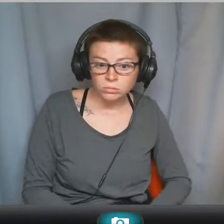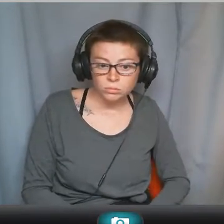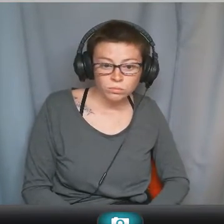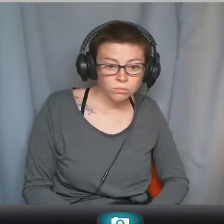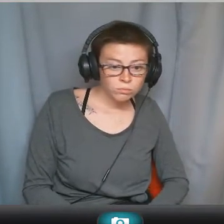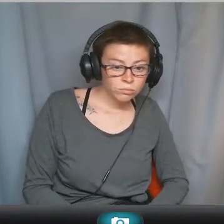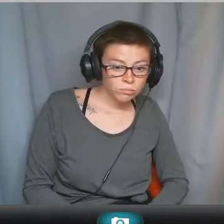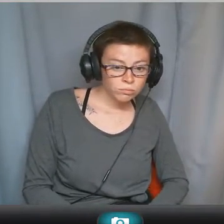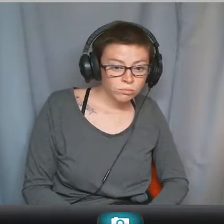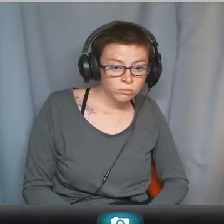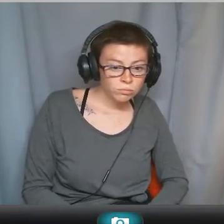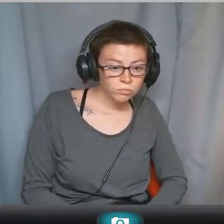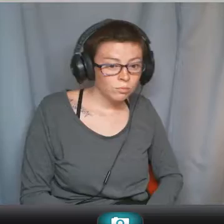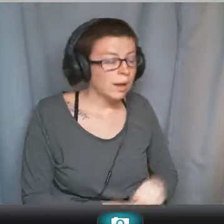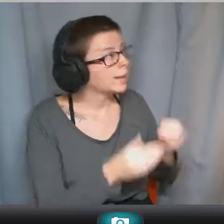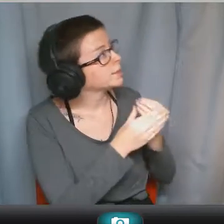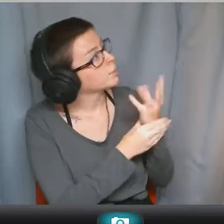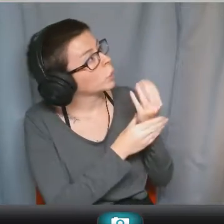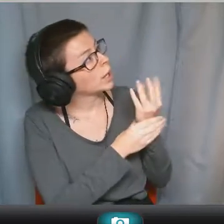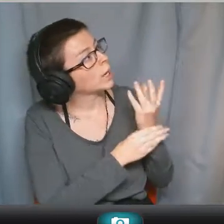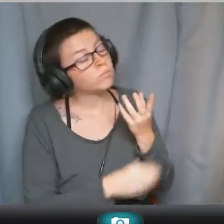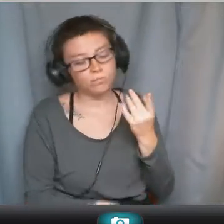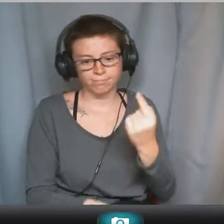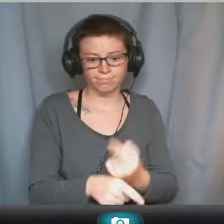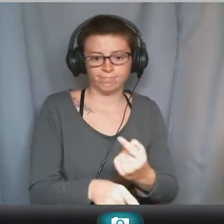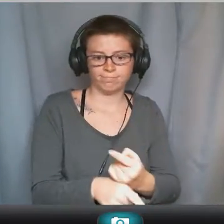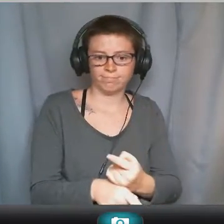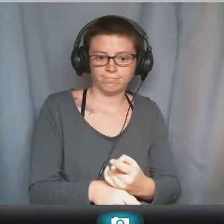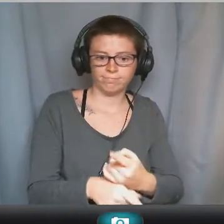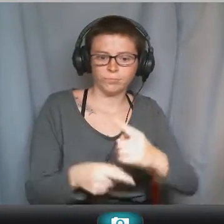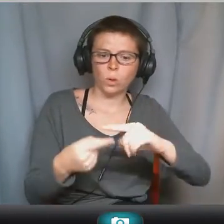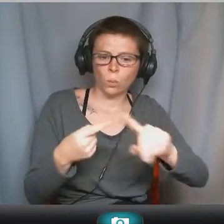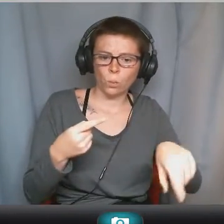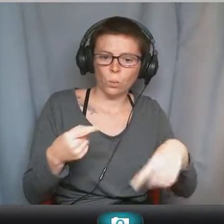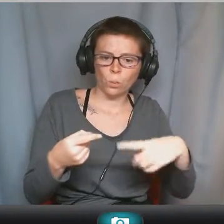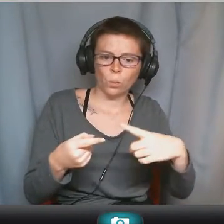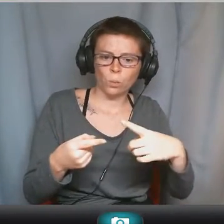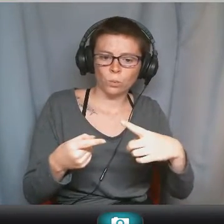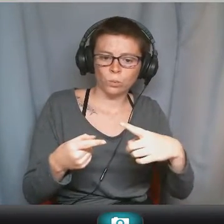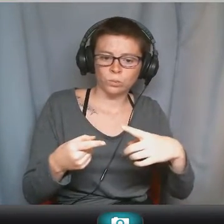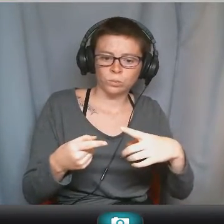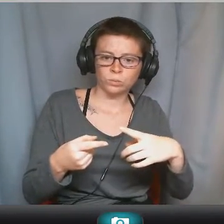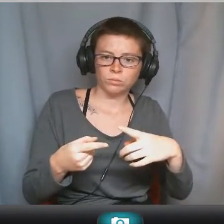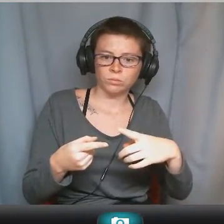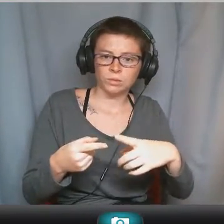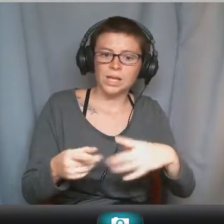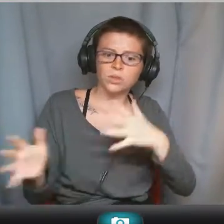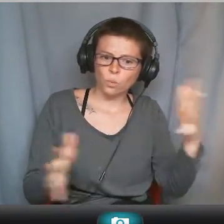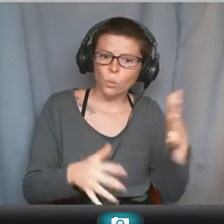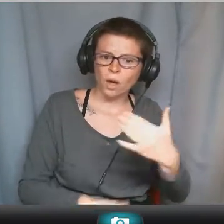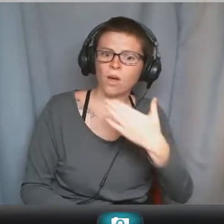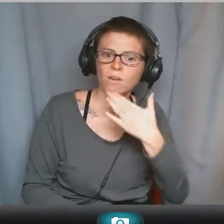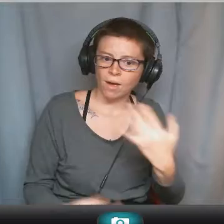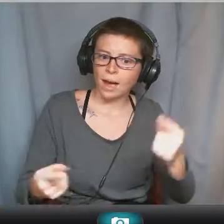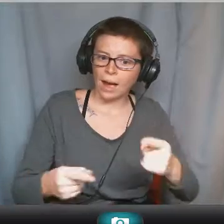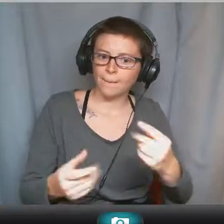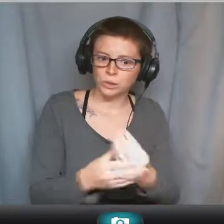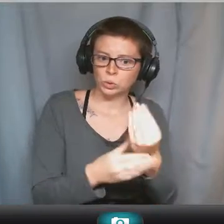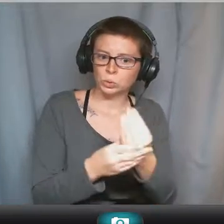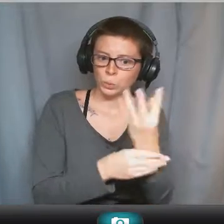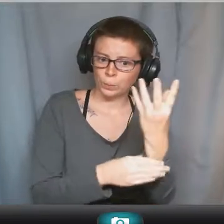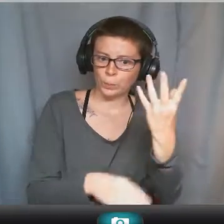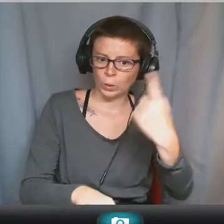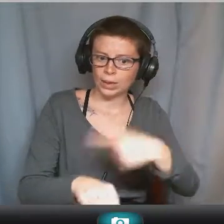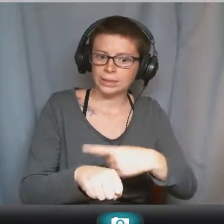do? Why is it so windy? Is the wind good in the springtime? Yeah. Sure, it's good in the springtime. A little